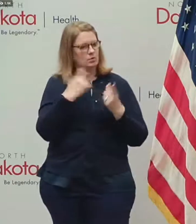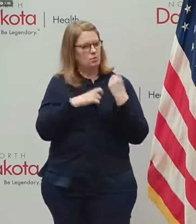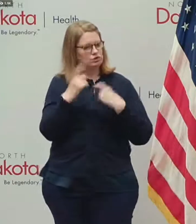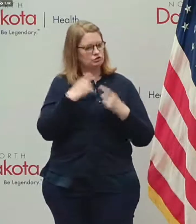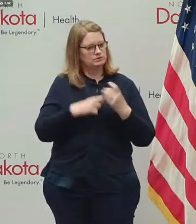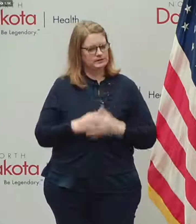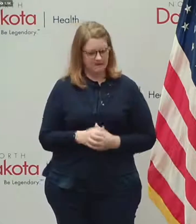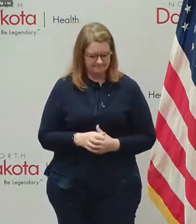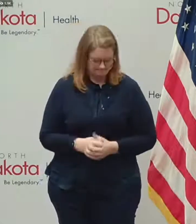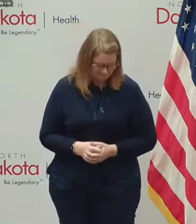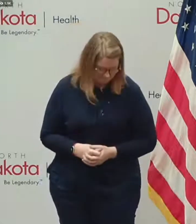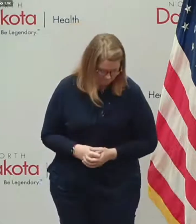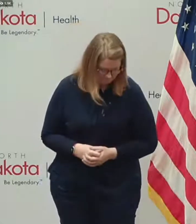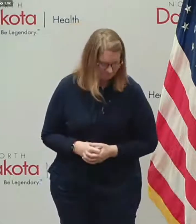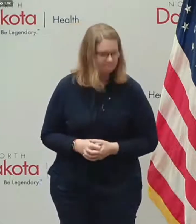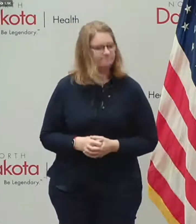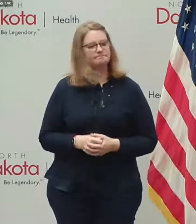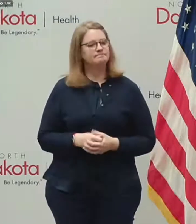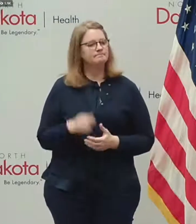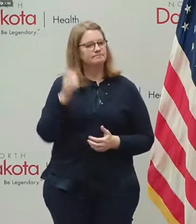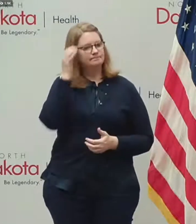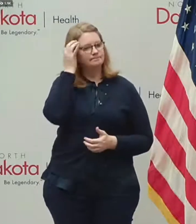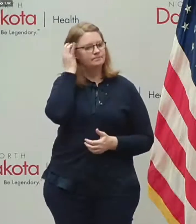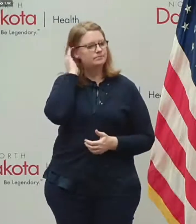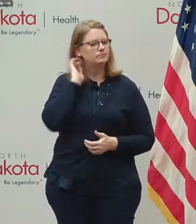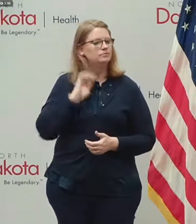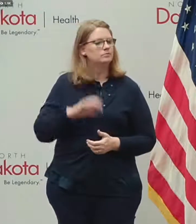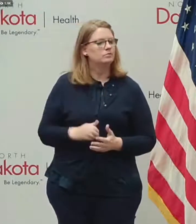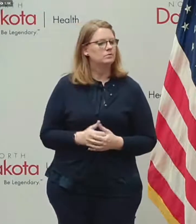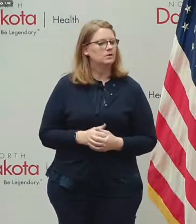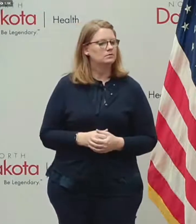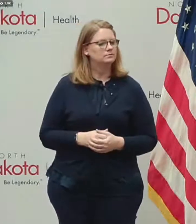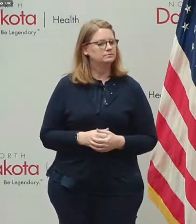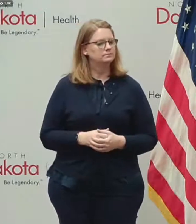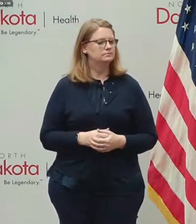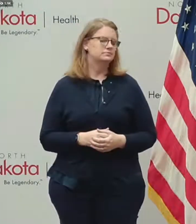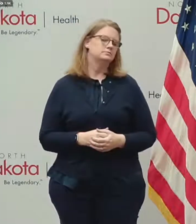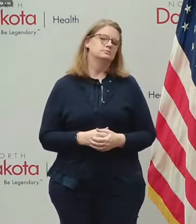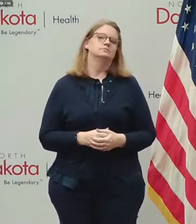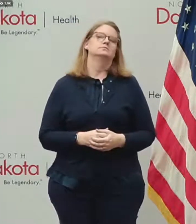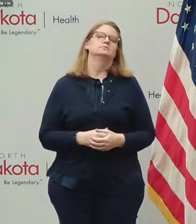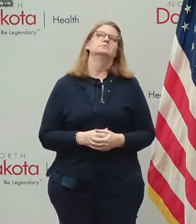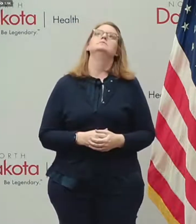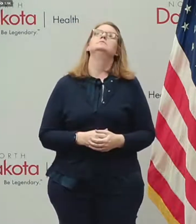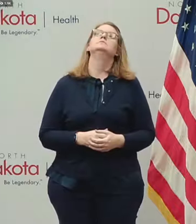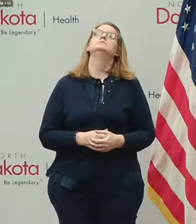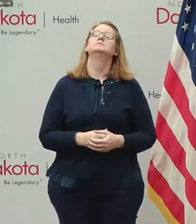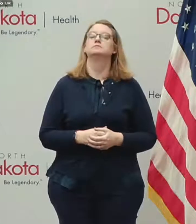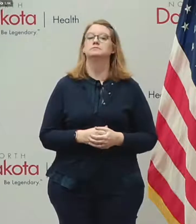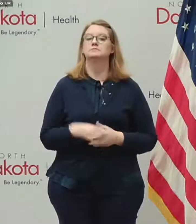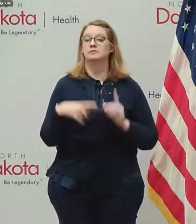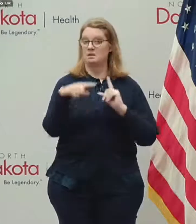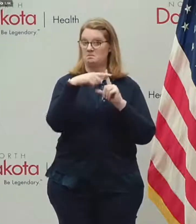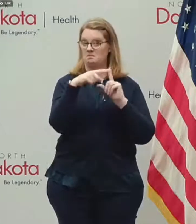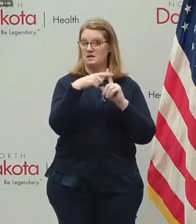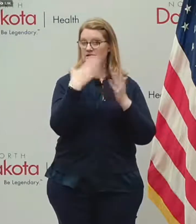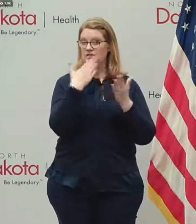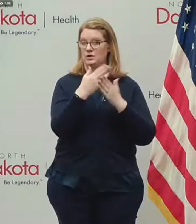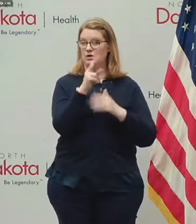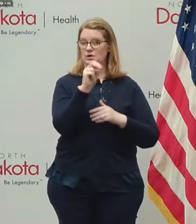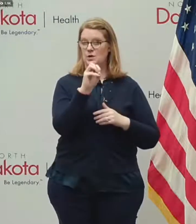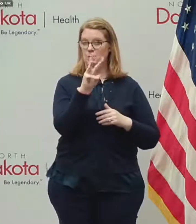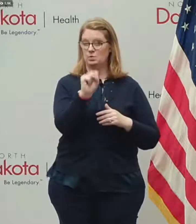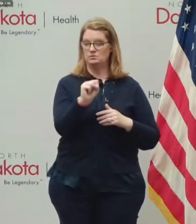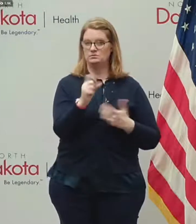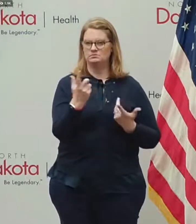portion of it. And the first thing I want to talk about is on good news. A lot of people have stepped